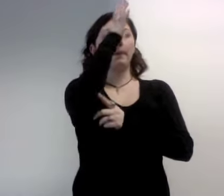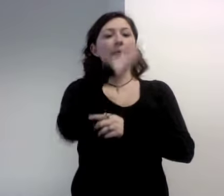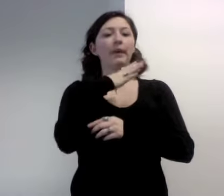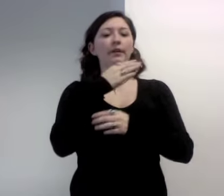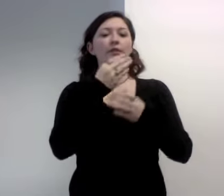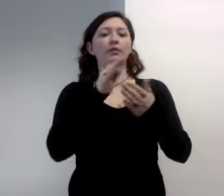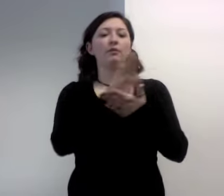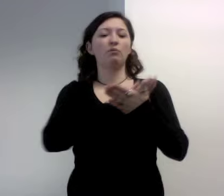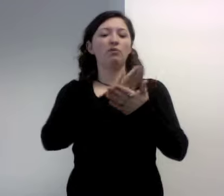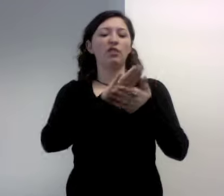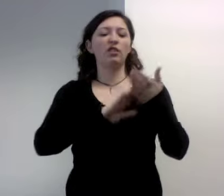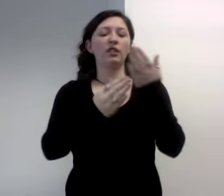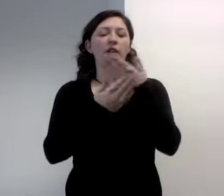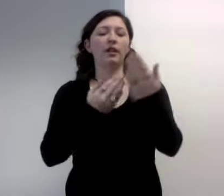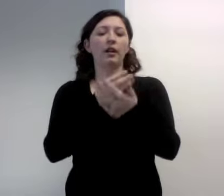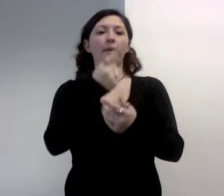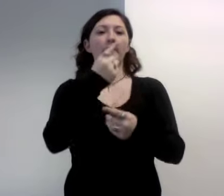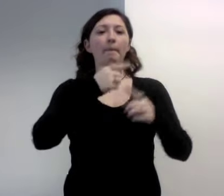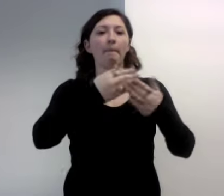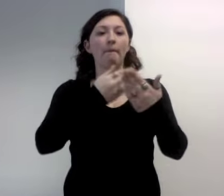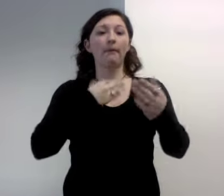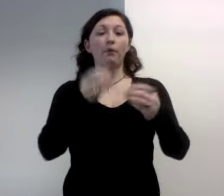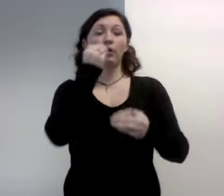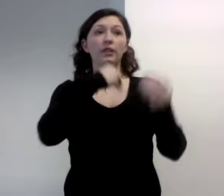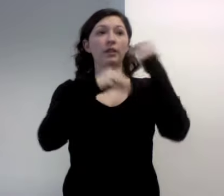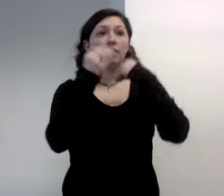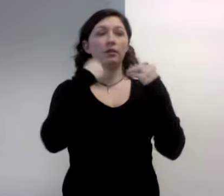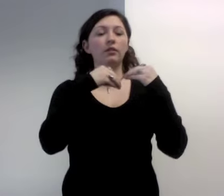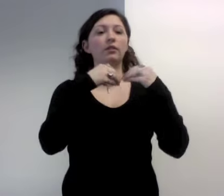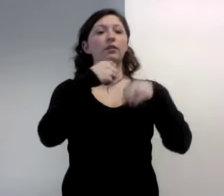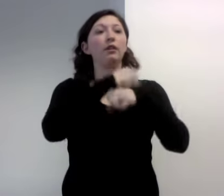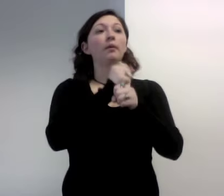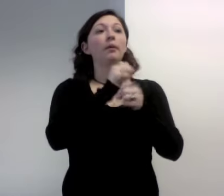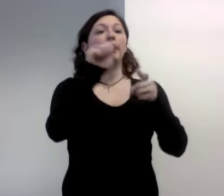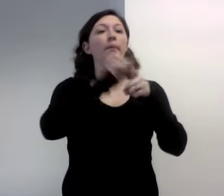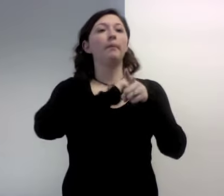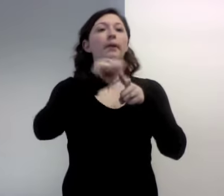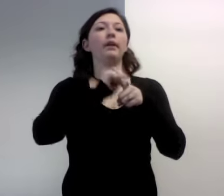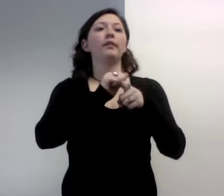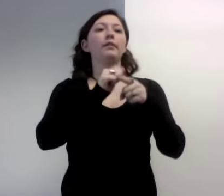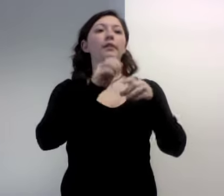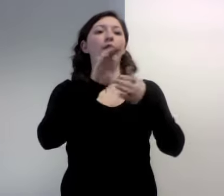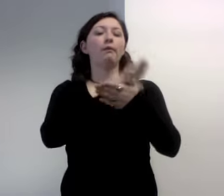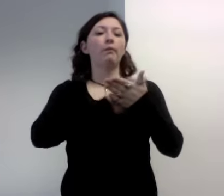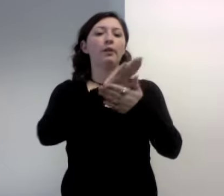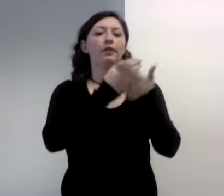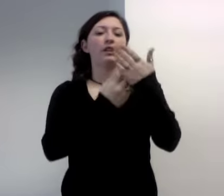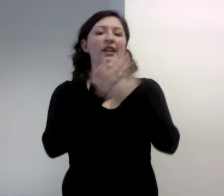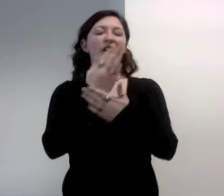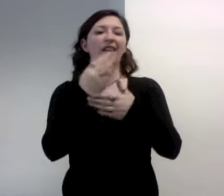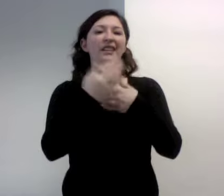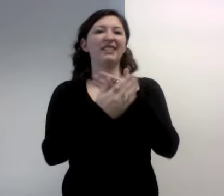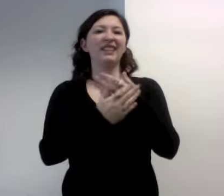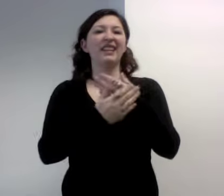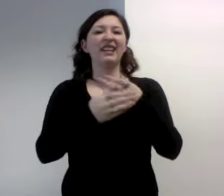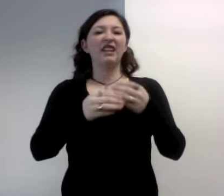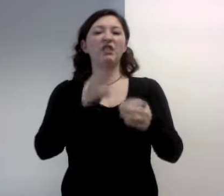before they ate their dinner, and so they made a practice of washing them in the water that was ladled into